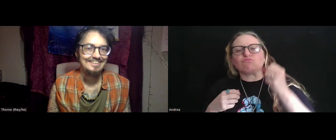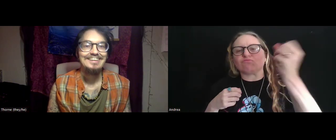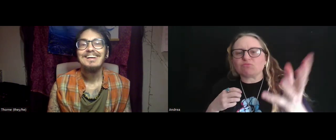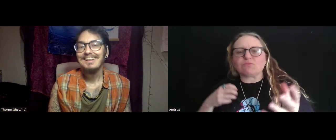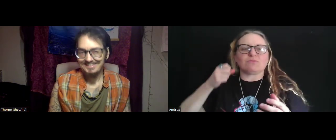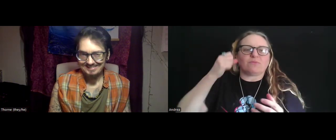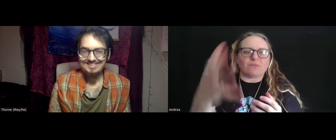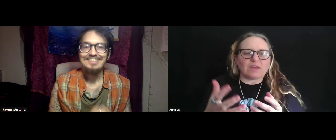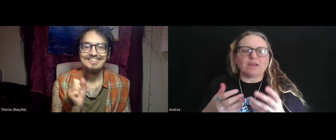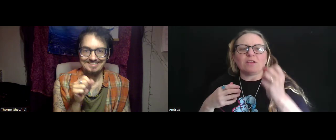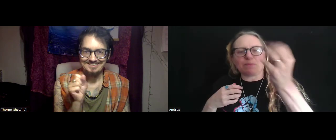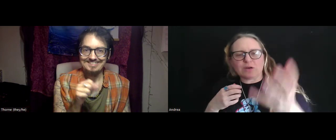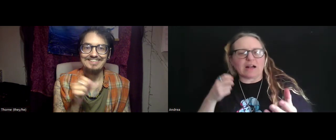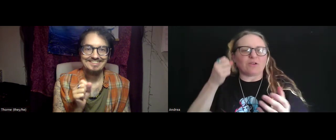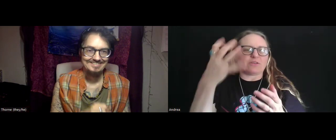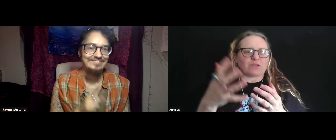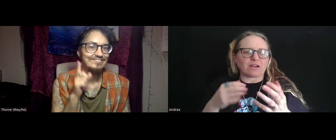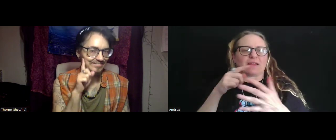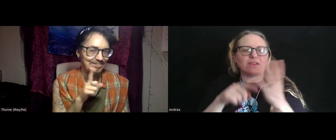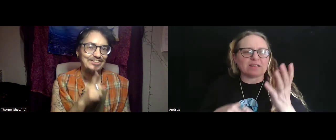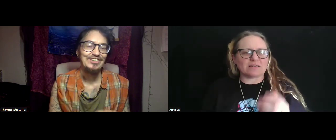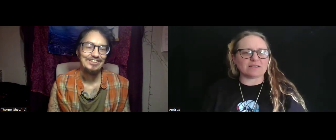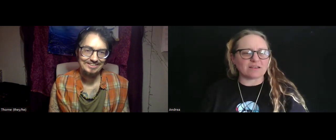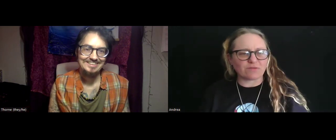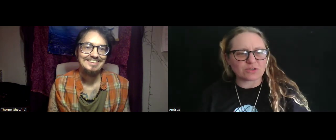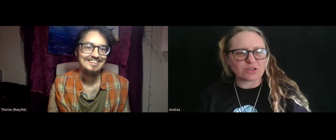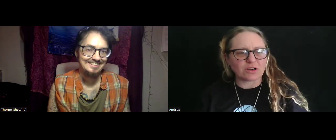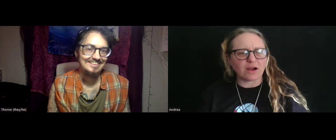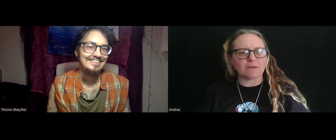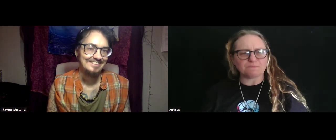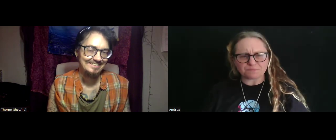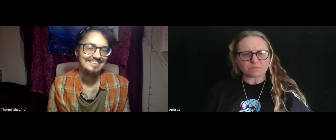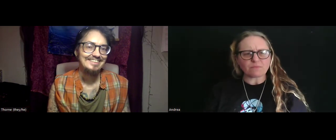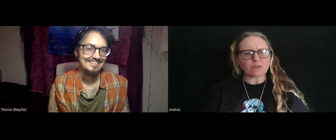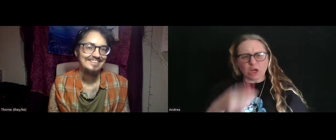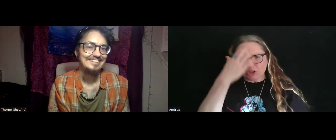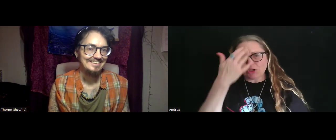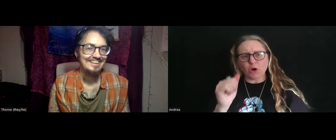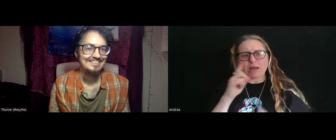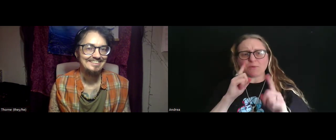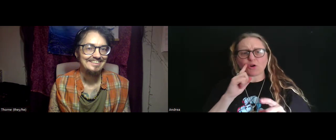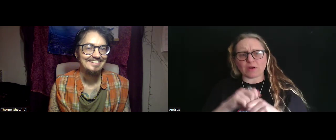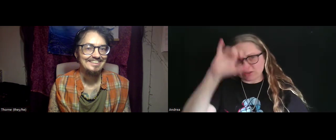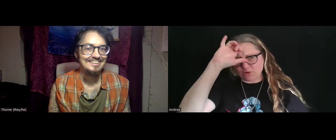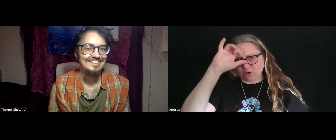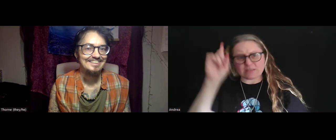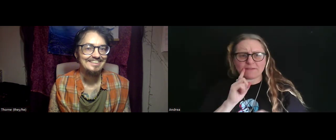like putting it out there like this. Yes, for sure. Do you know any Mercury and Taurus deaf